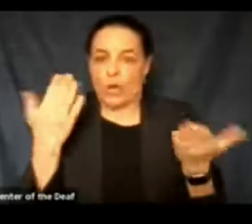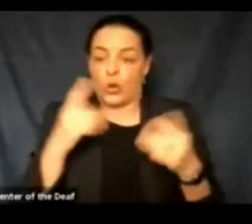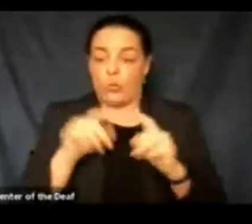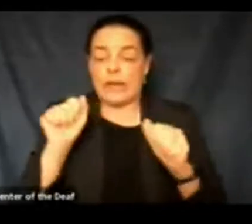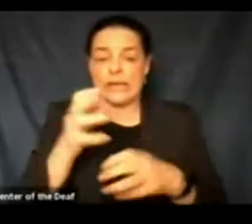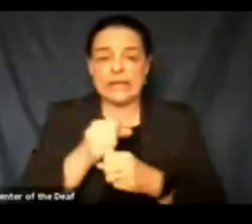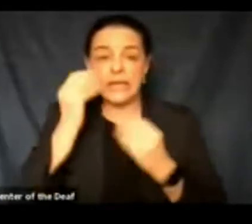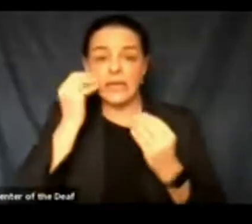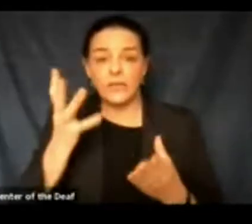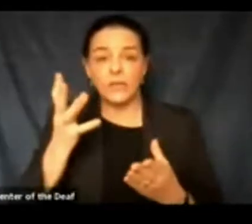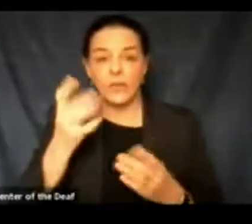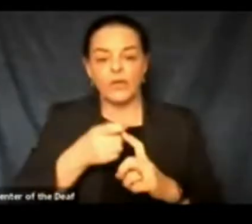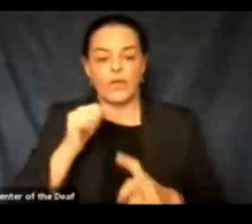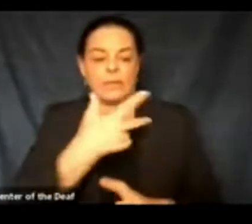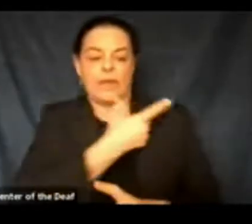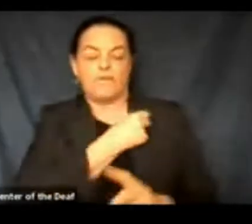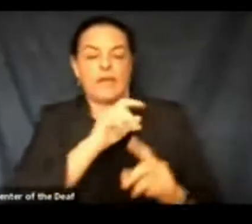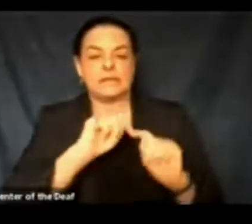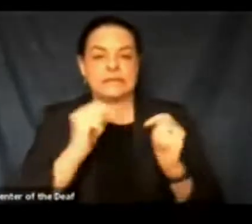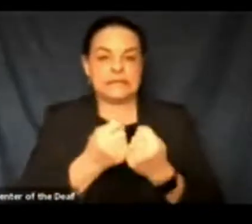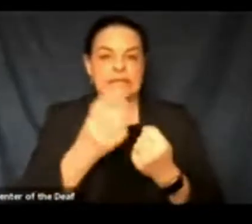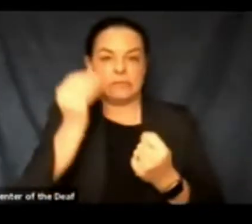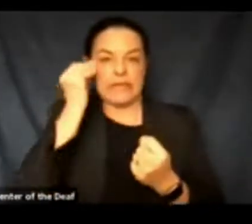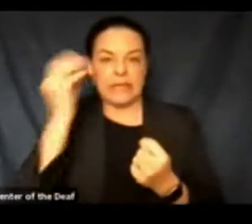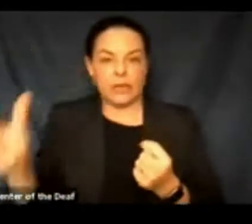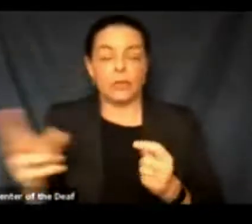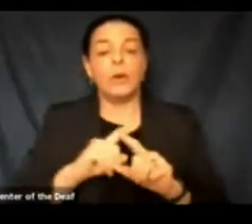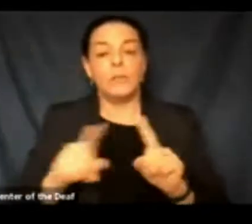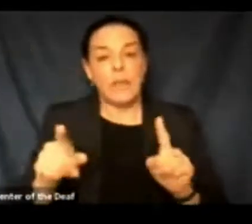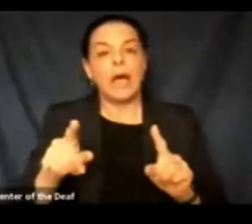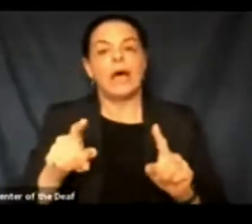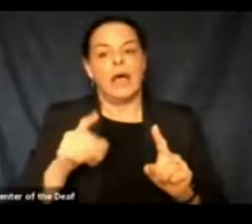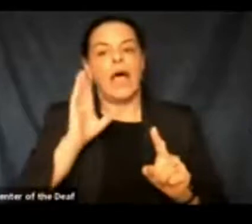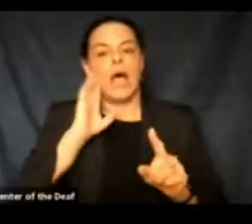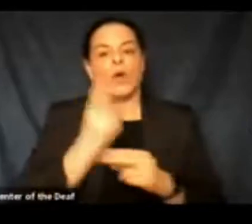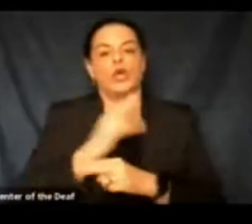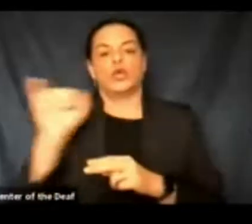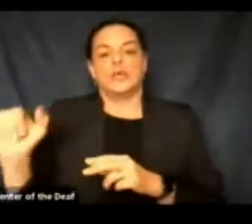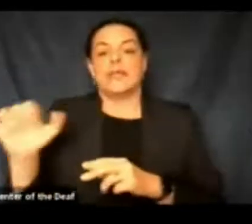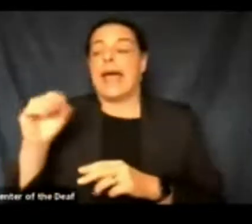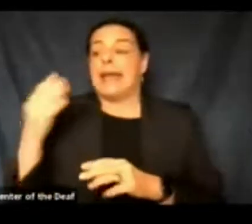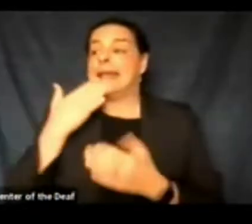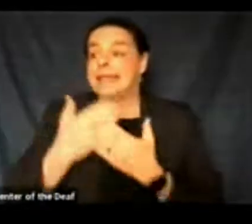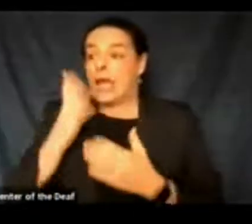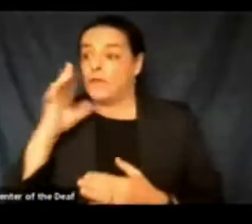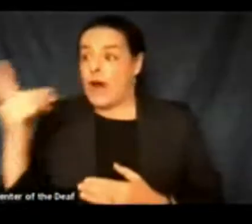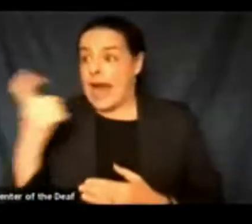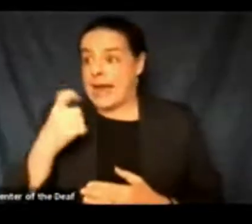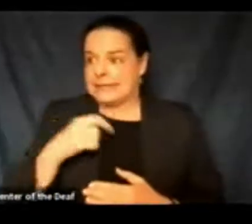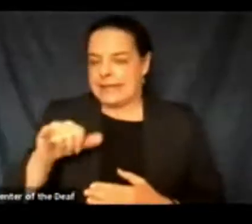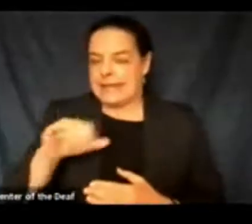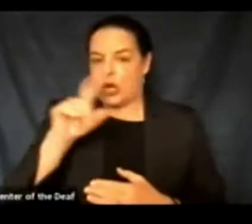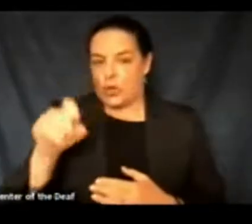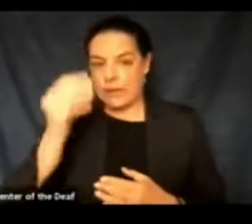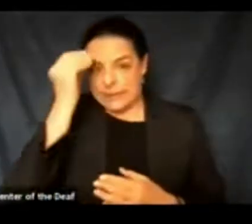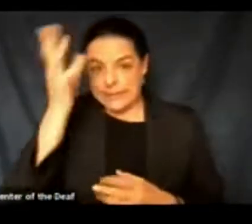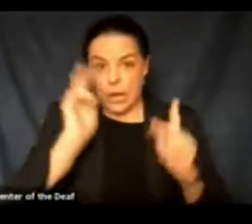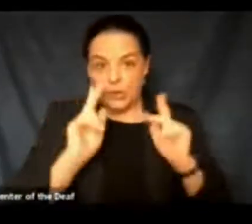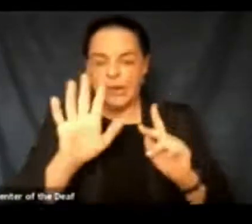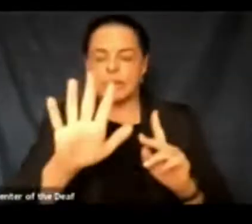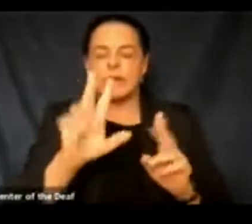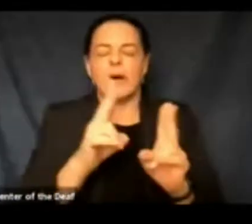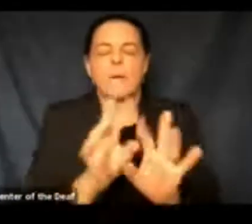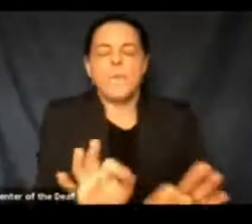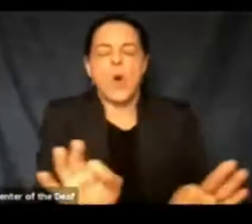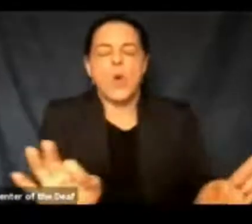some information from our vaccine team and follow up. But I will use that point. Thank you for asking that question, Claire, to tell folks that it is imperative that